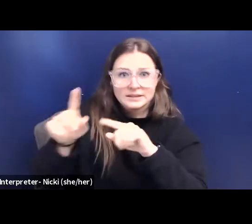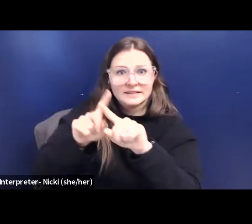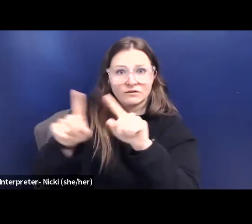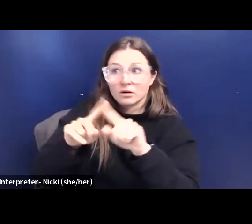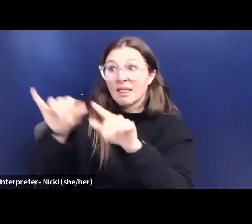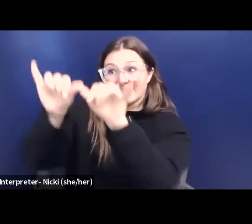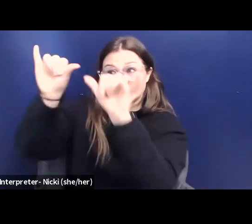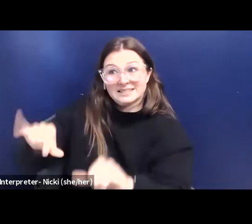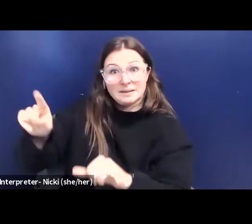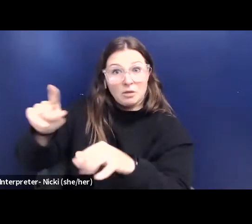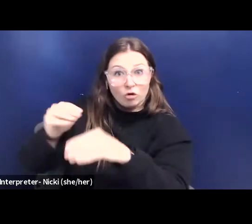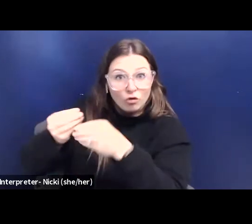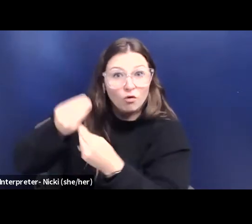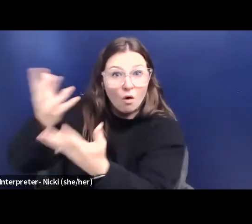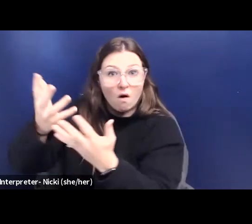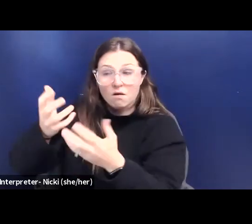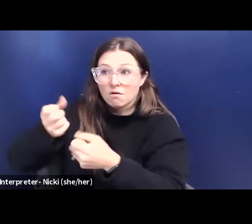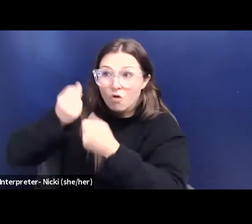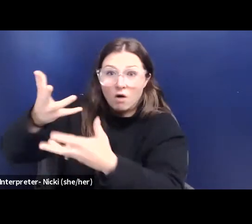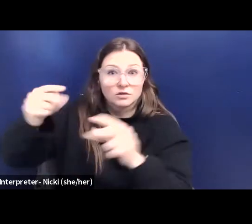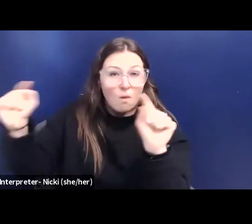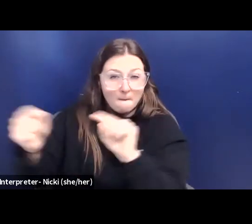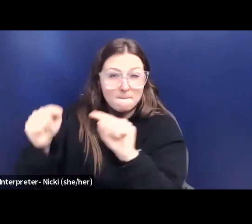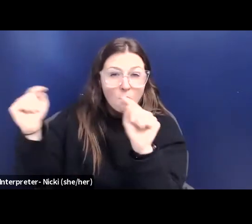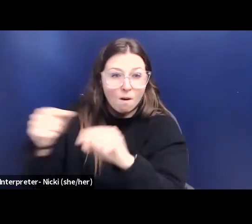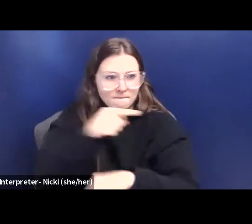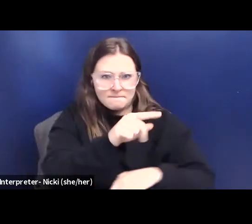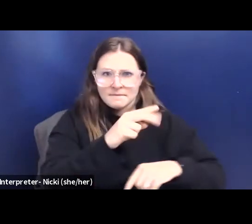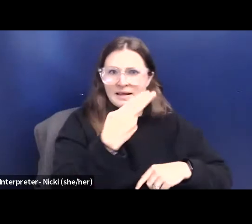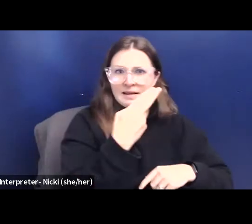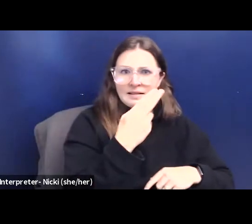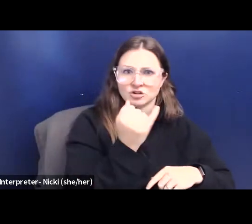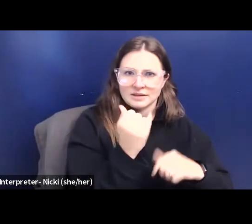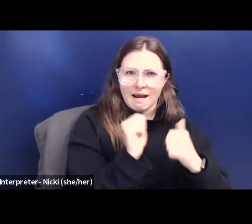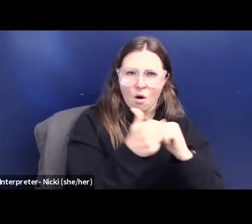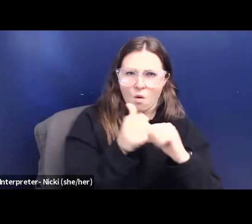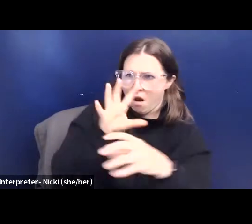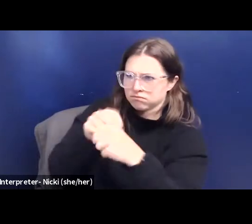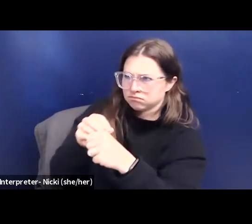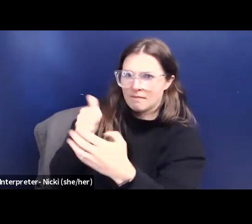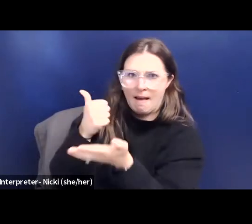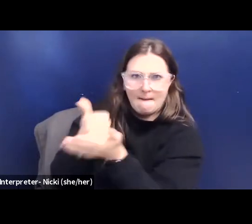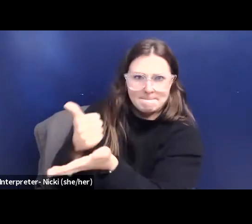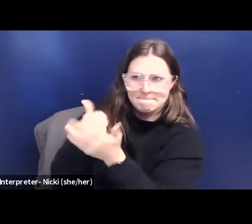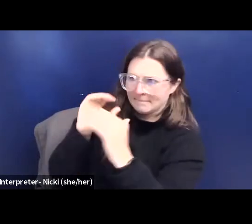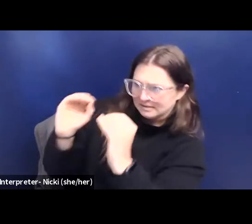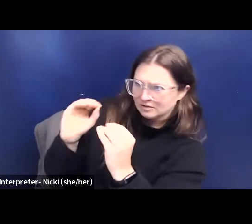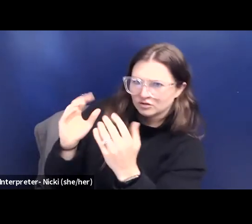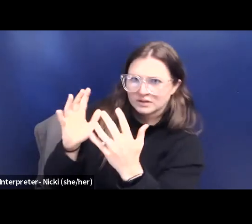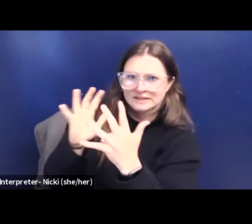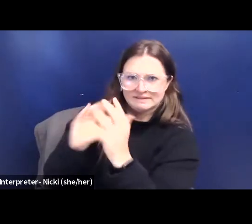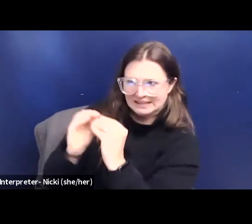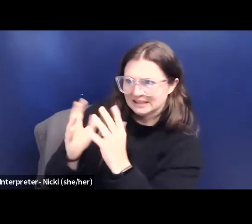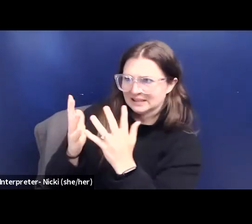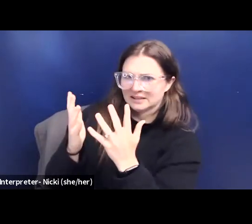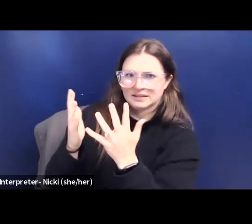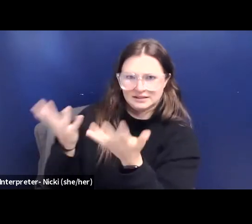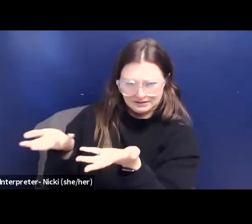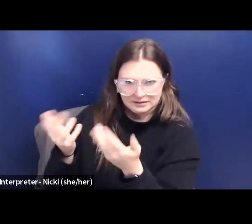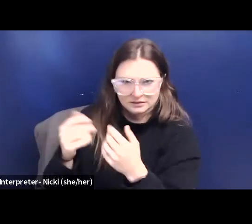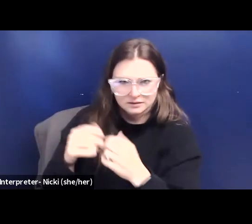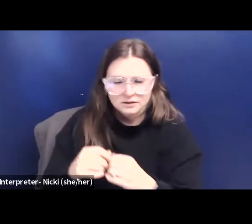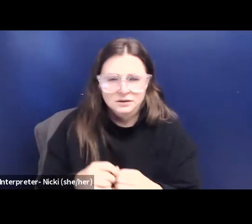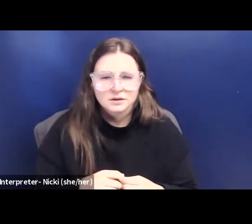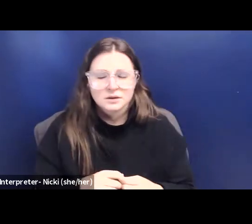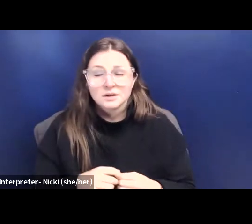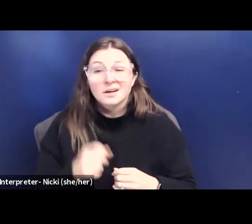institutions. And to also understand that this is a long game, right? A lot of the things that I'm fighting